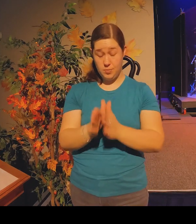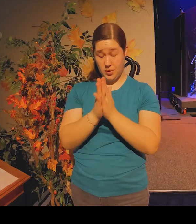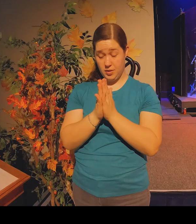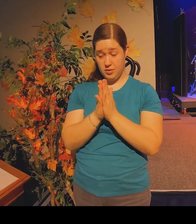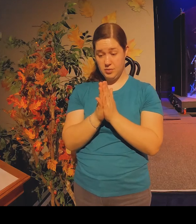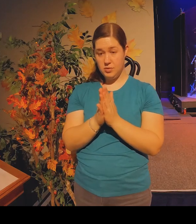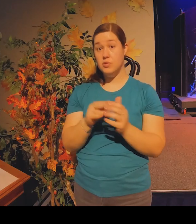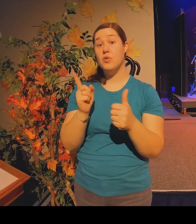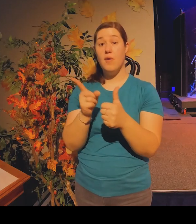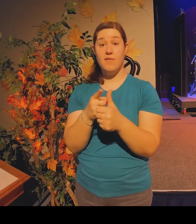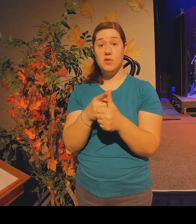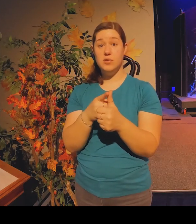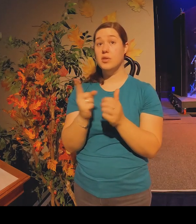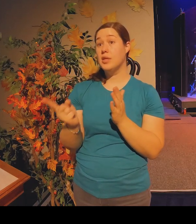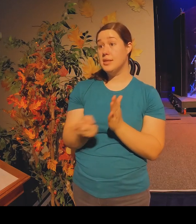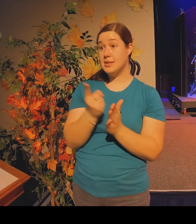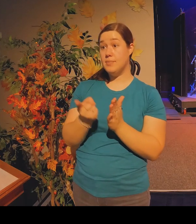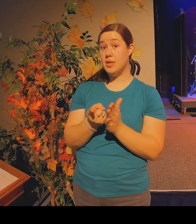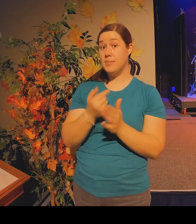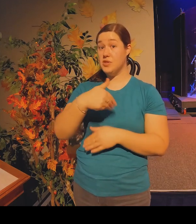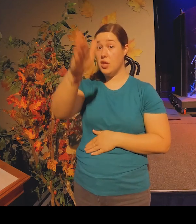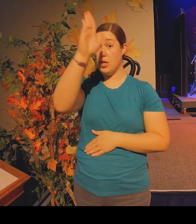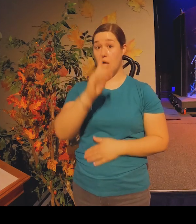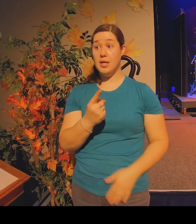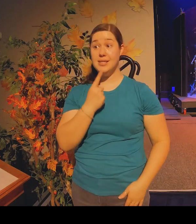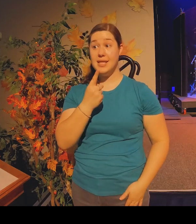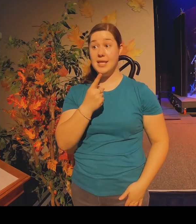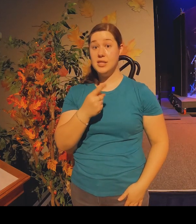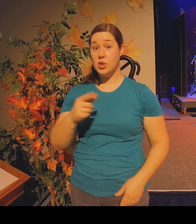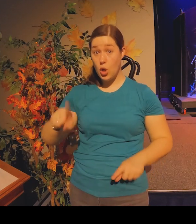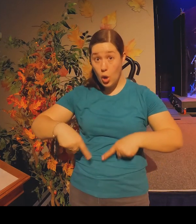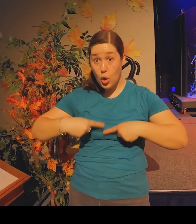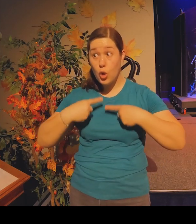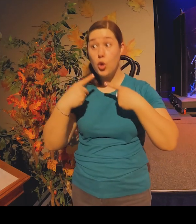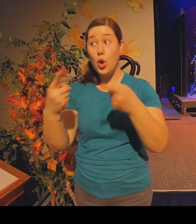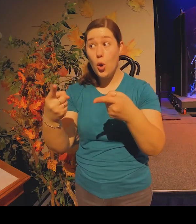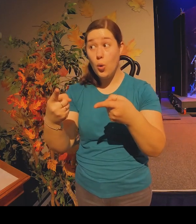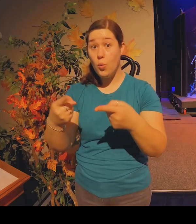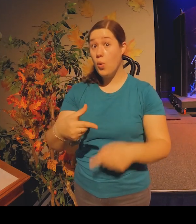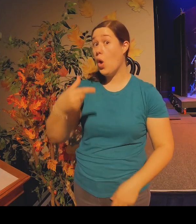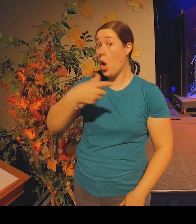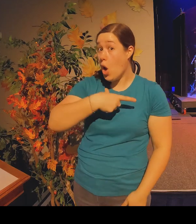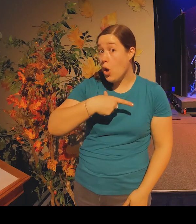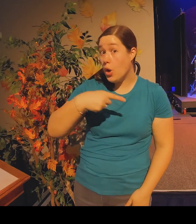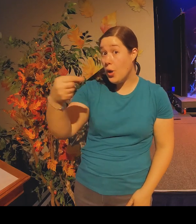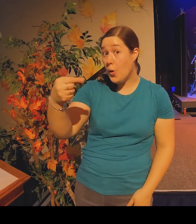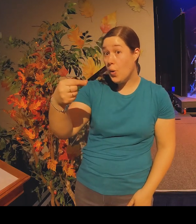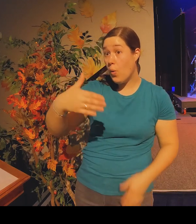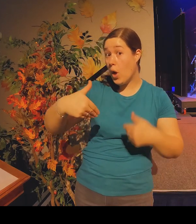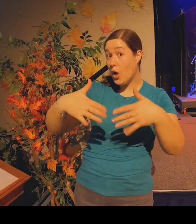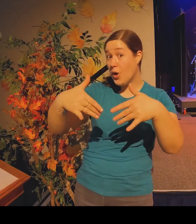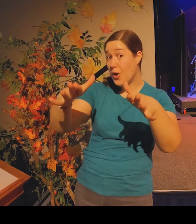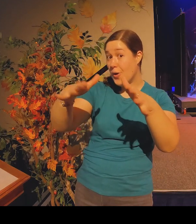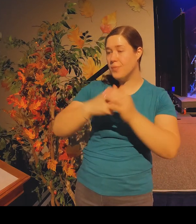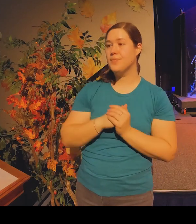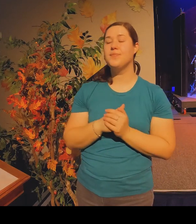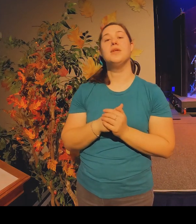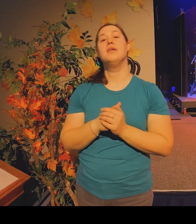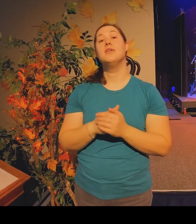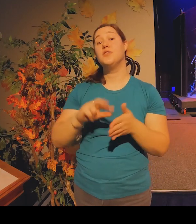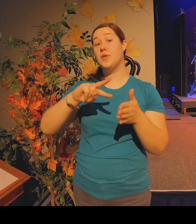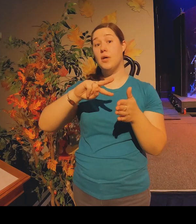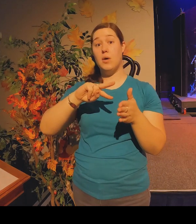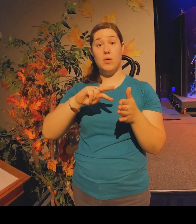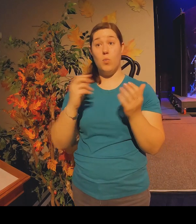go. Can you say that? Go. Sometimes God says, go. And we love that. That means God is saying, yes,